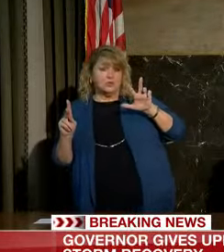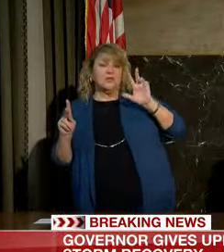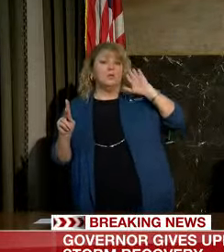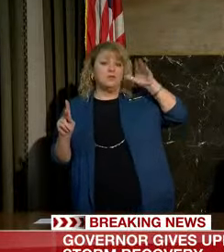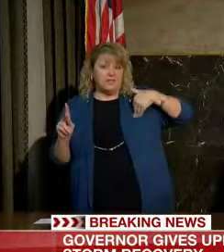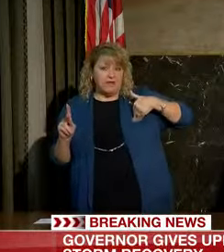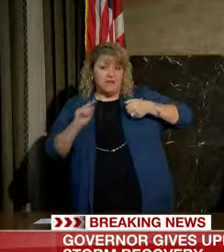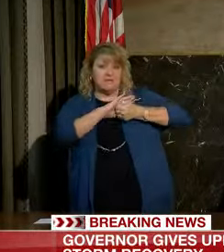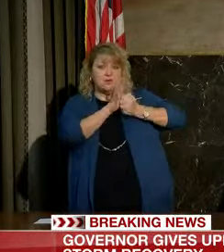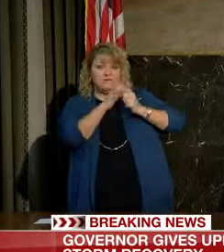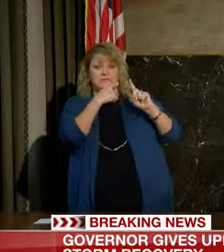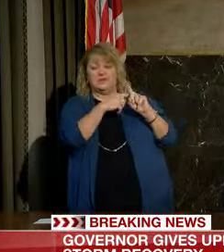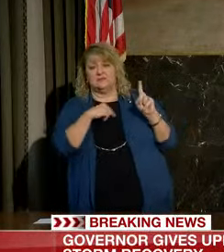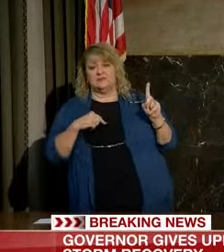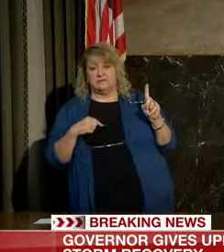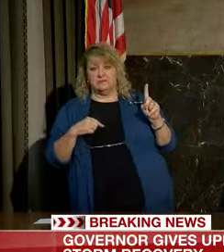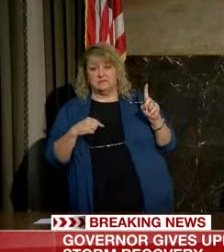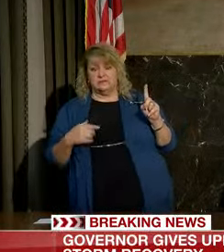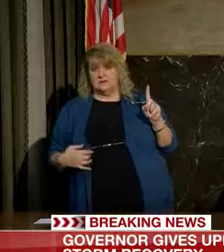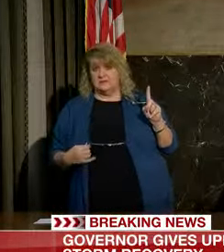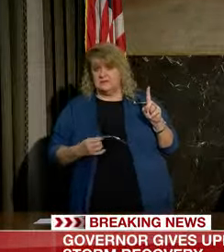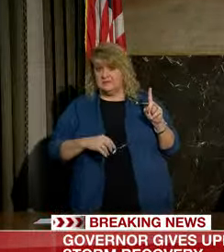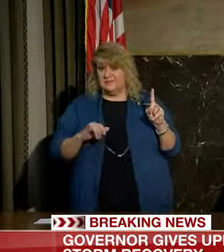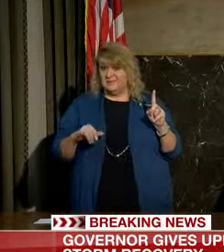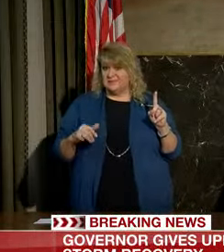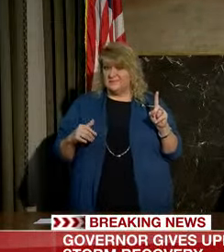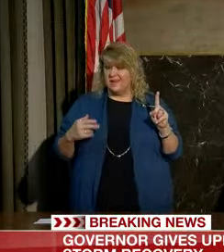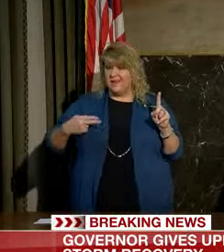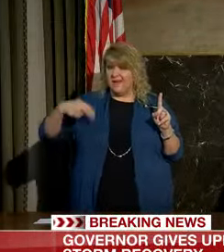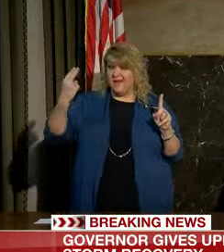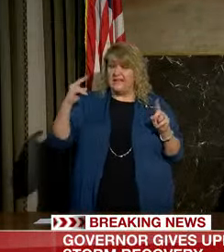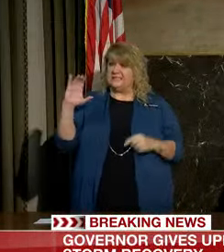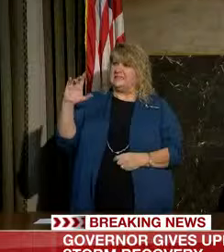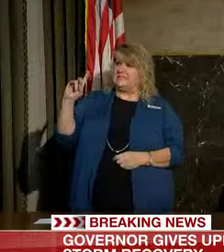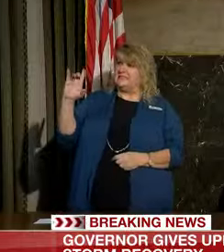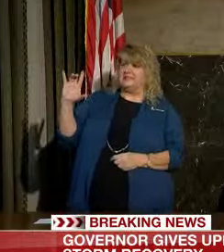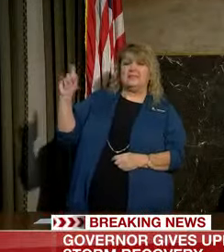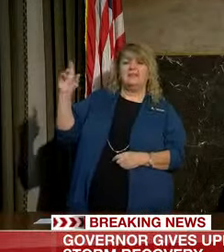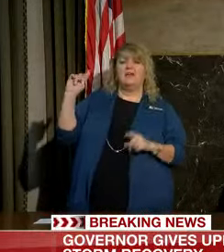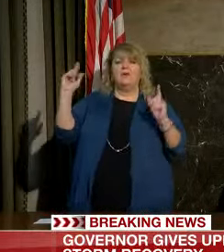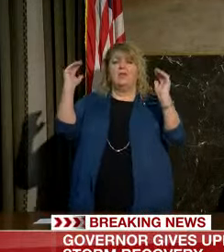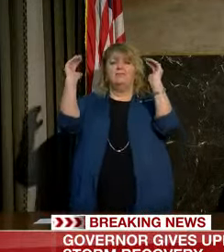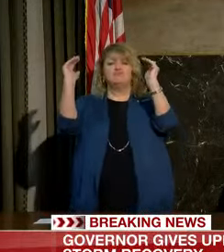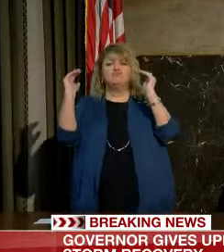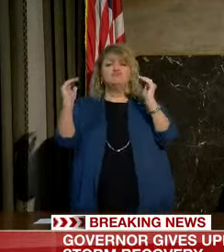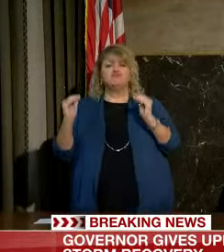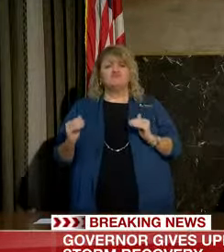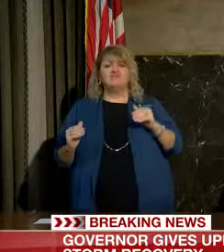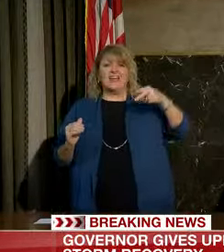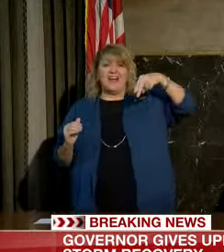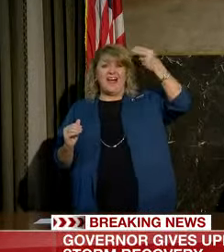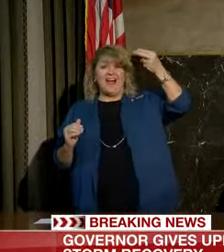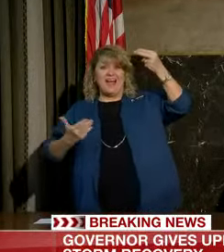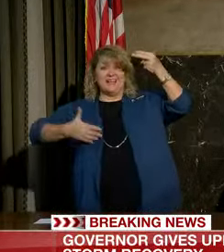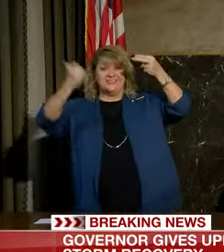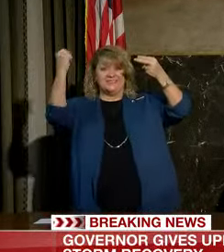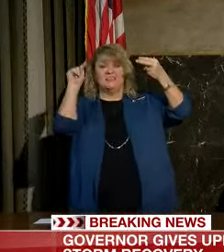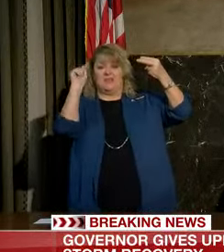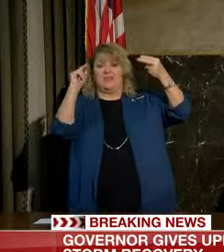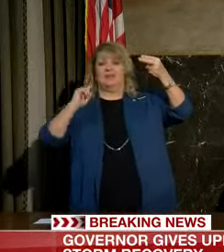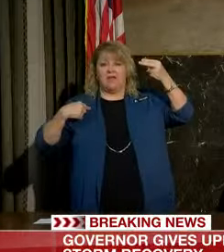times what the CDC would categorize as high. Dr. Canner will go